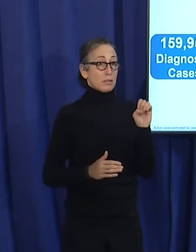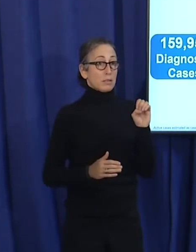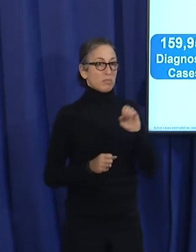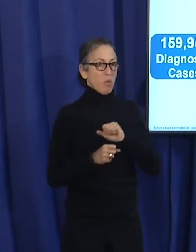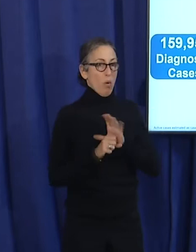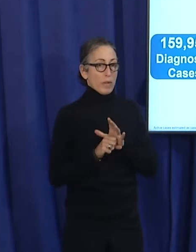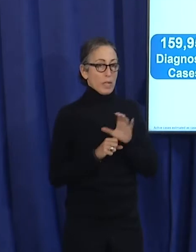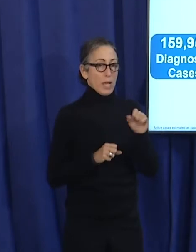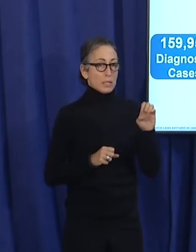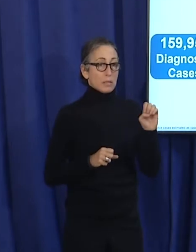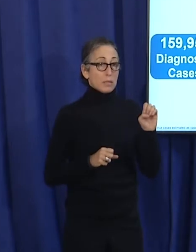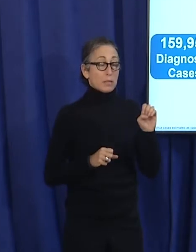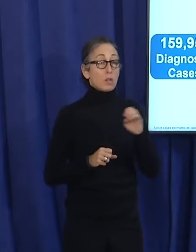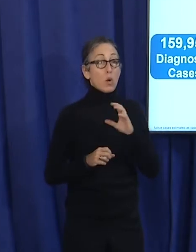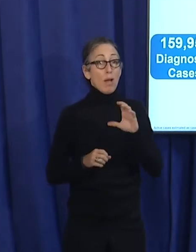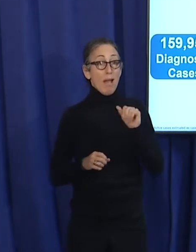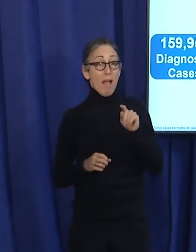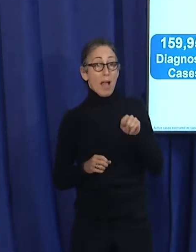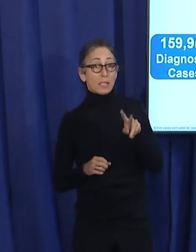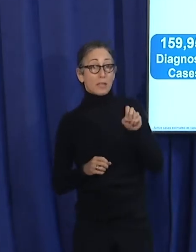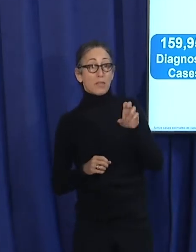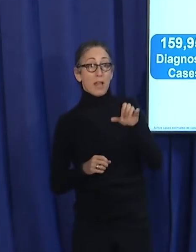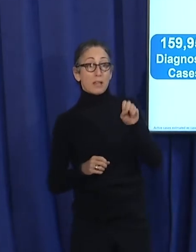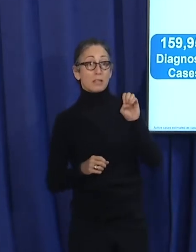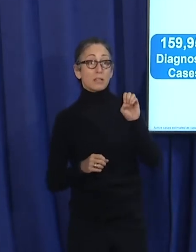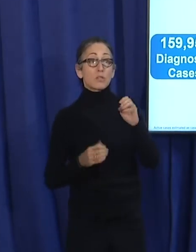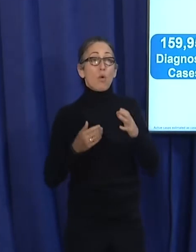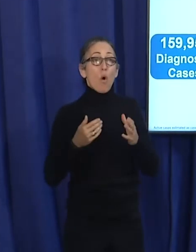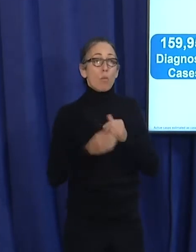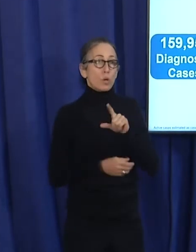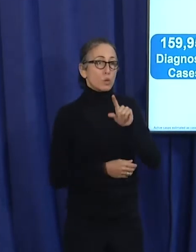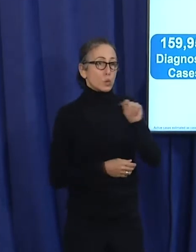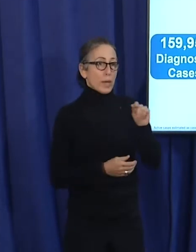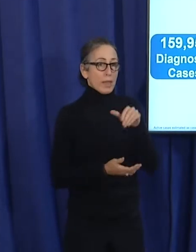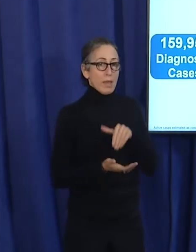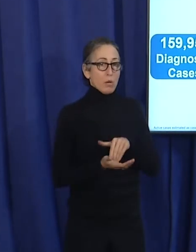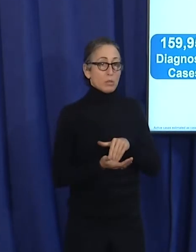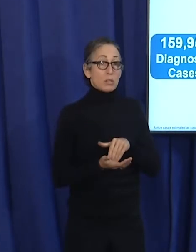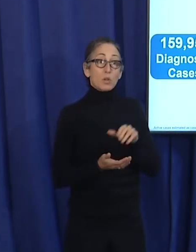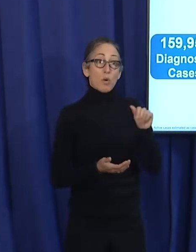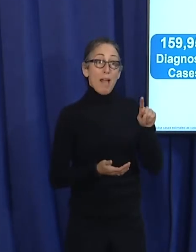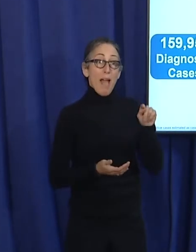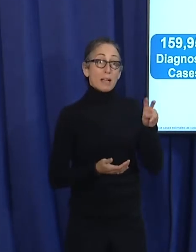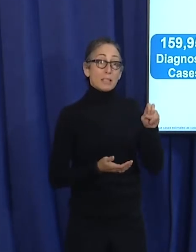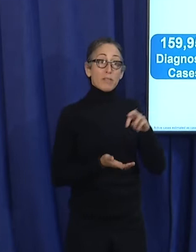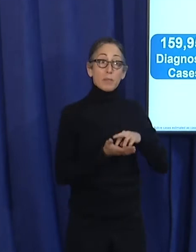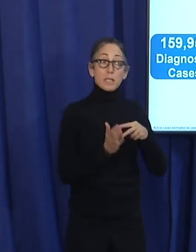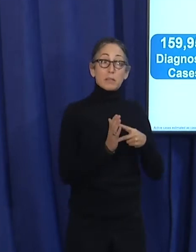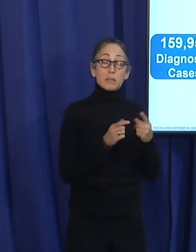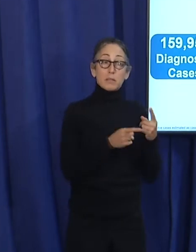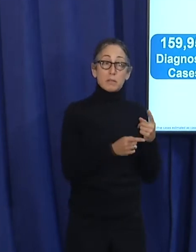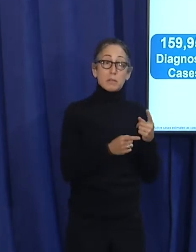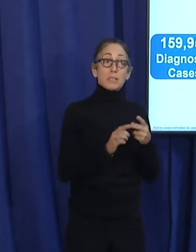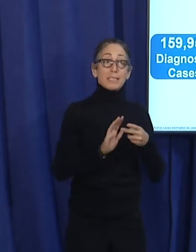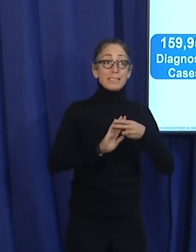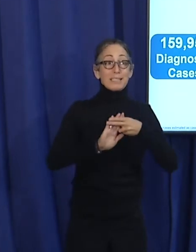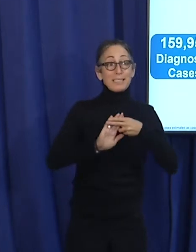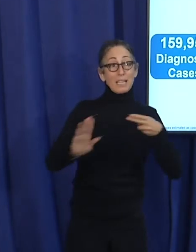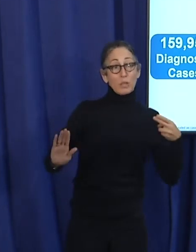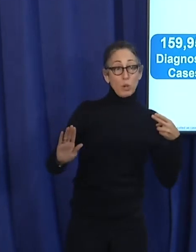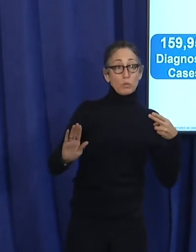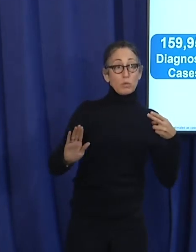our active cases are at almost 20,000. And as a reminder, an active case means someone who has been diagnosed